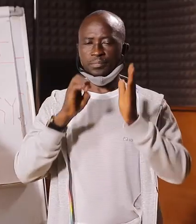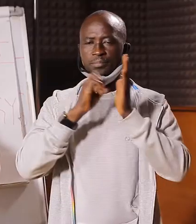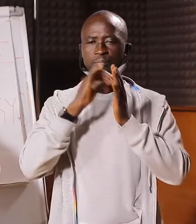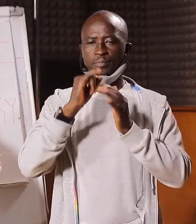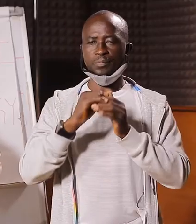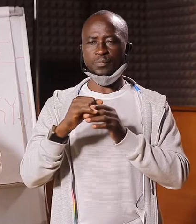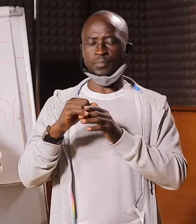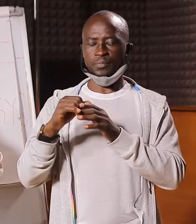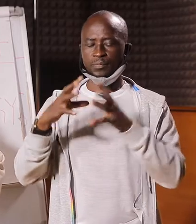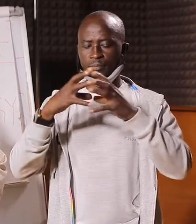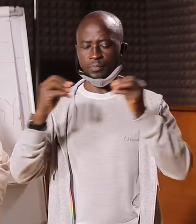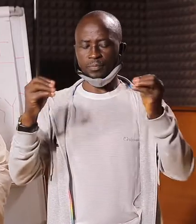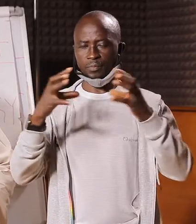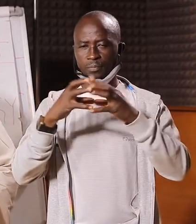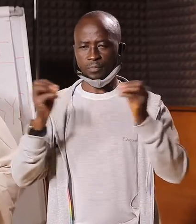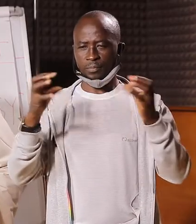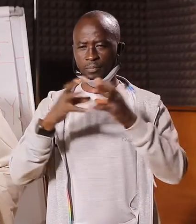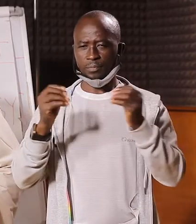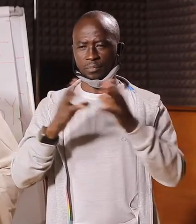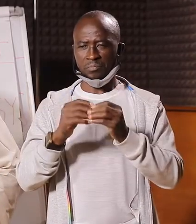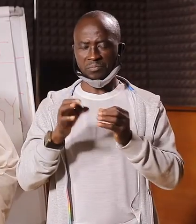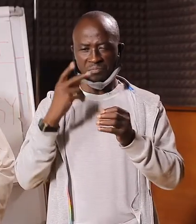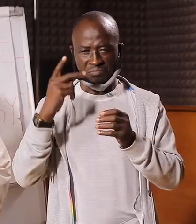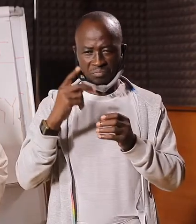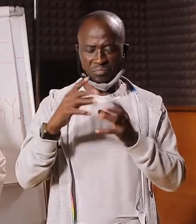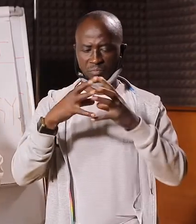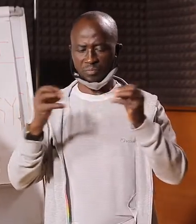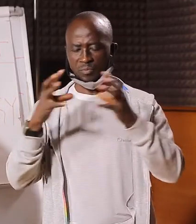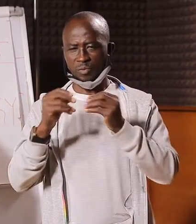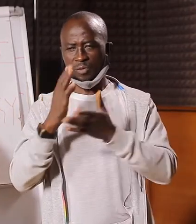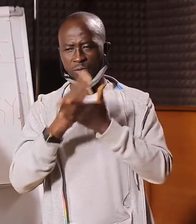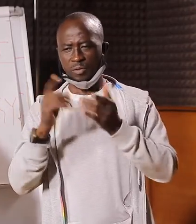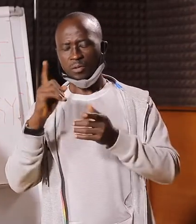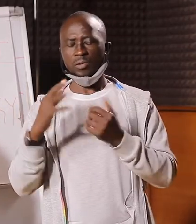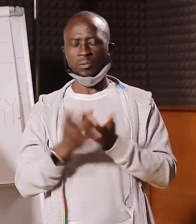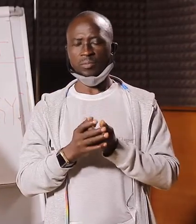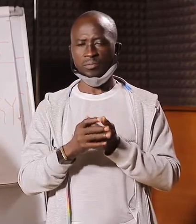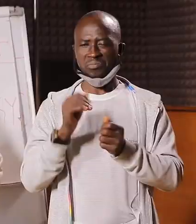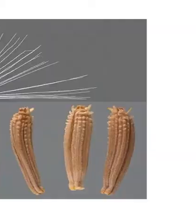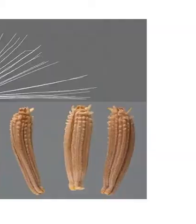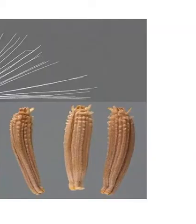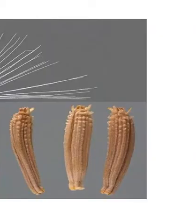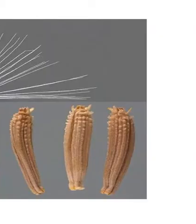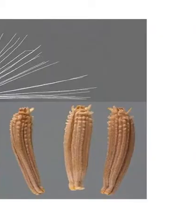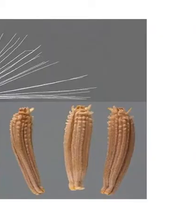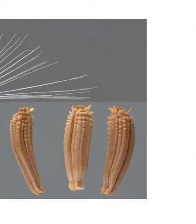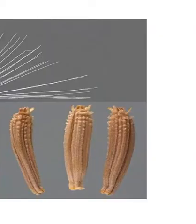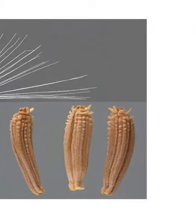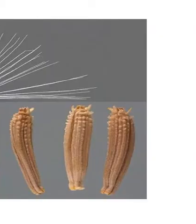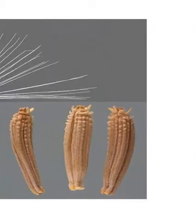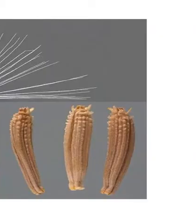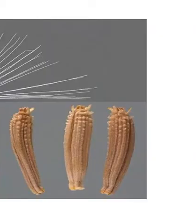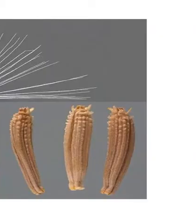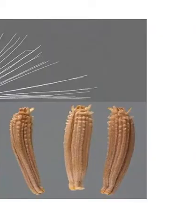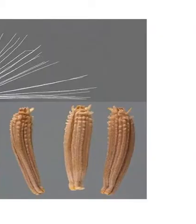is cotton. A cotton will be somewhere, yes. Let me just give you an example of cotton, which is very common. This one is